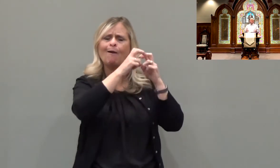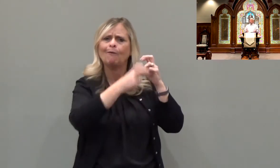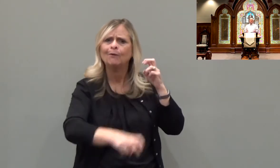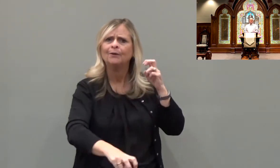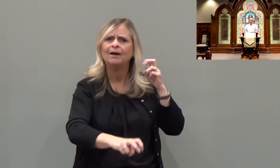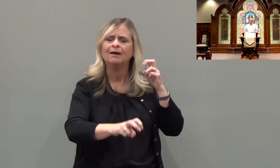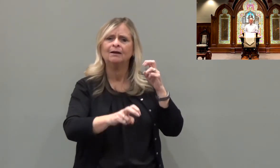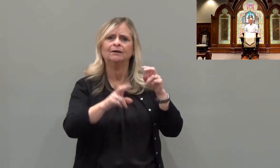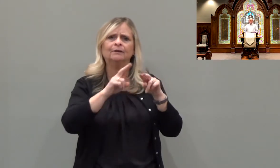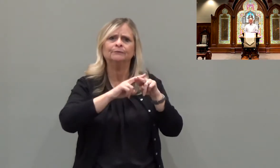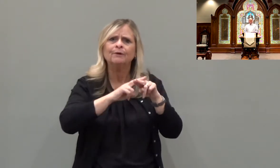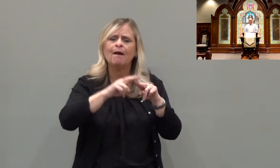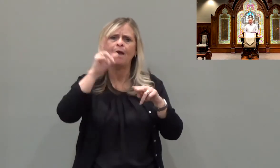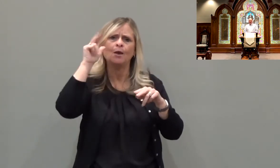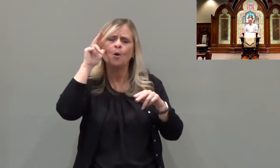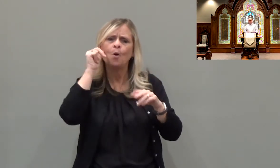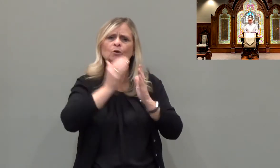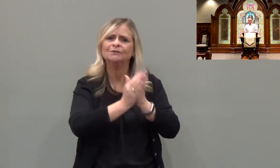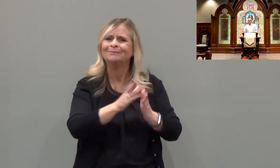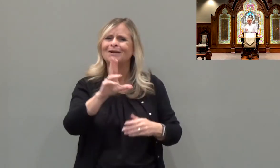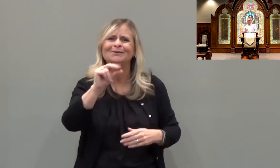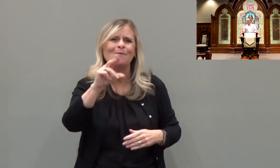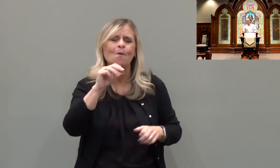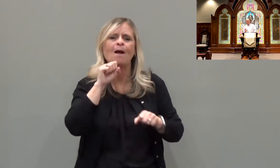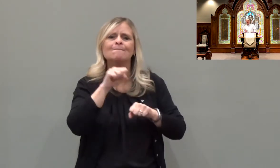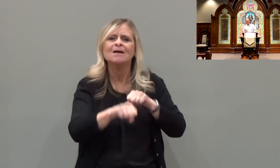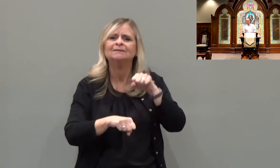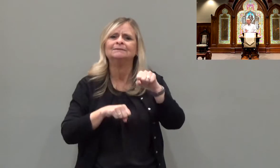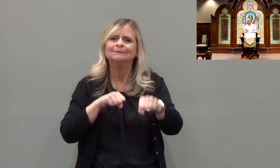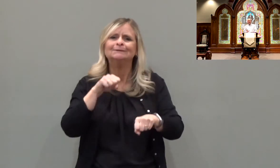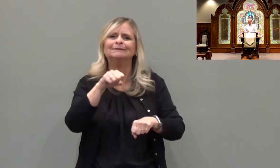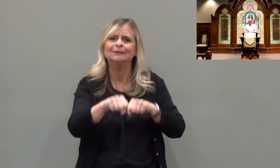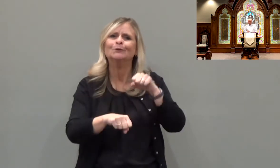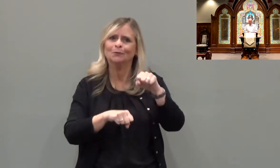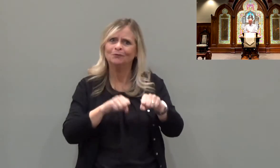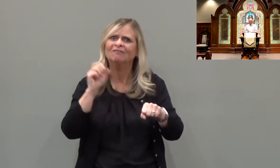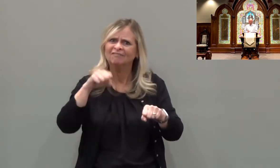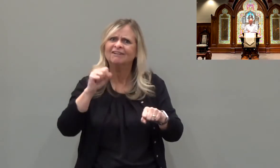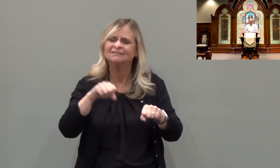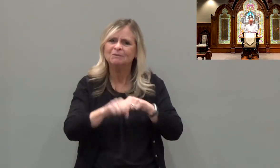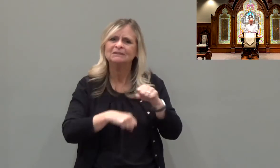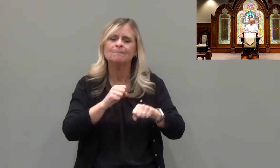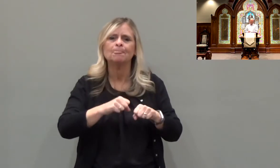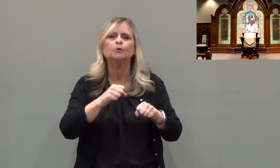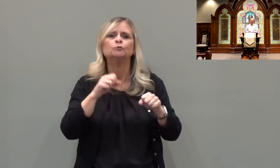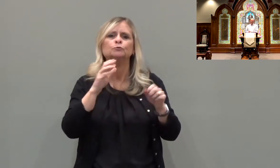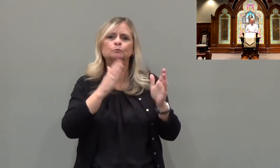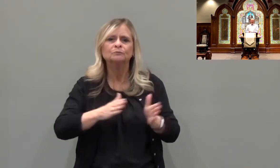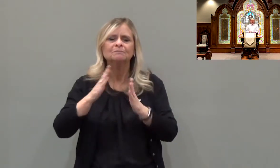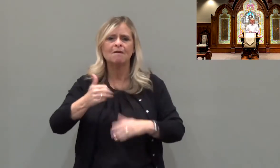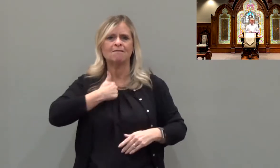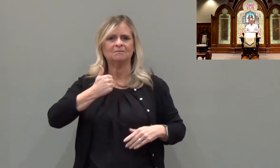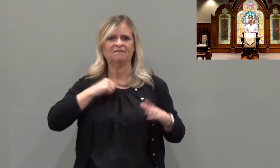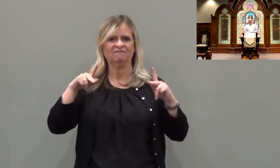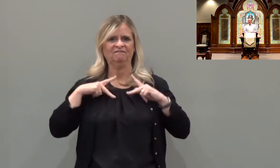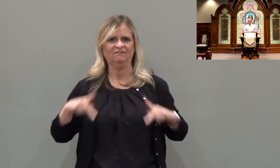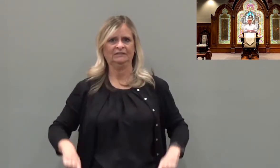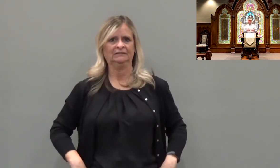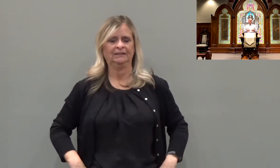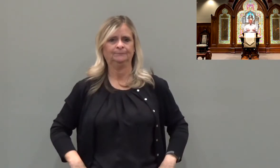or by train. He did it on a bicycle so that he could begin to prepare himself physically. He